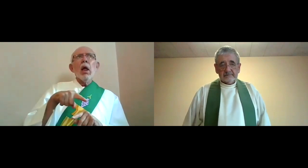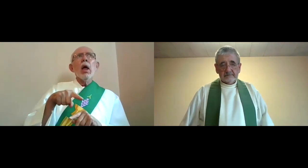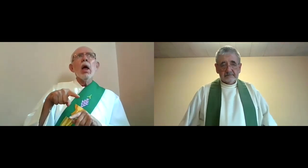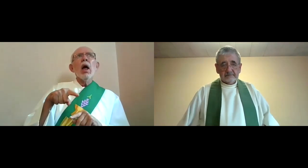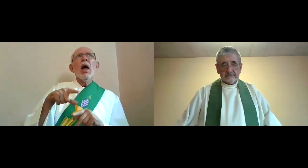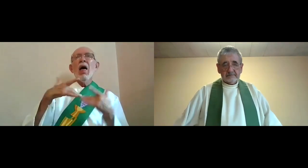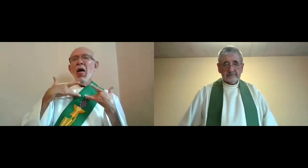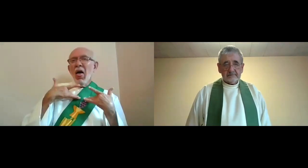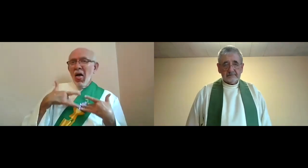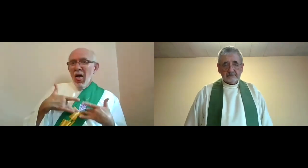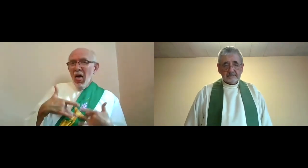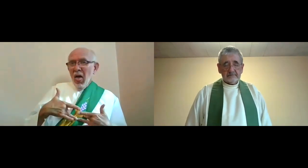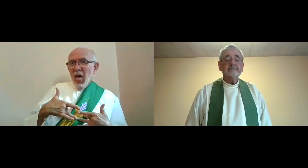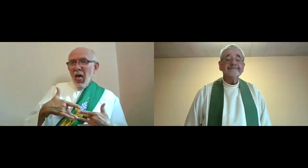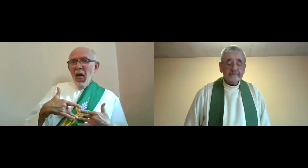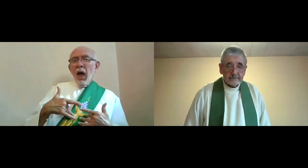people who are